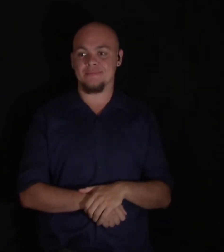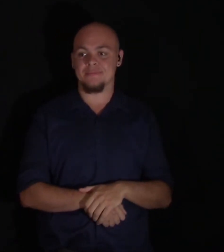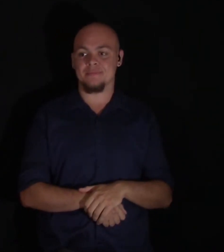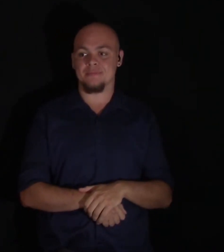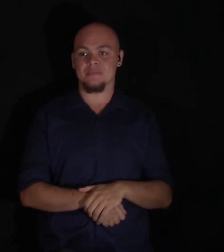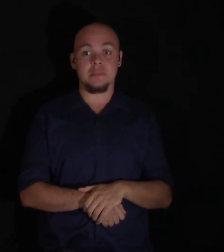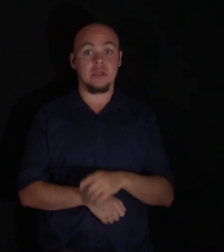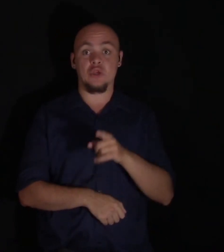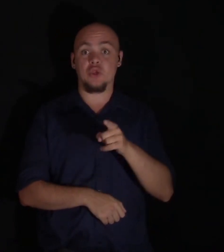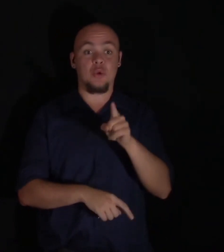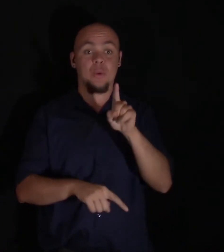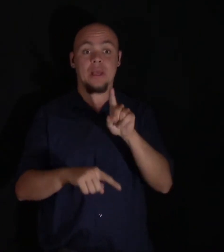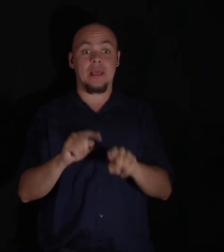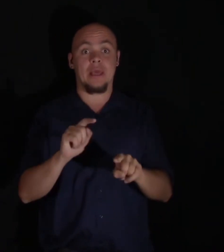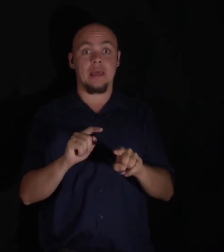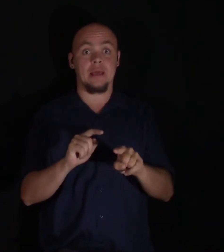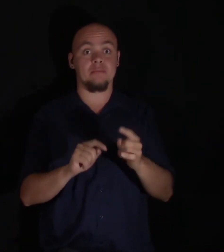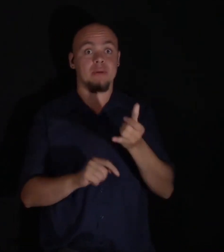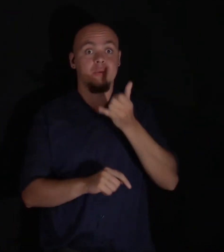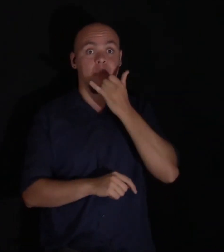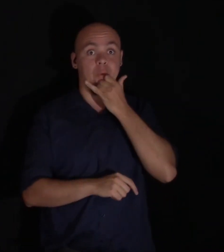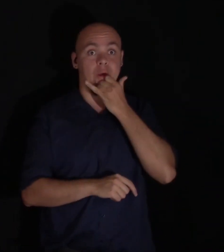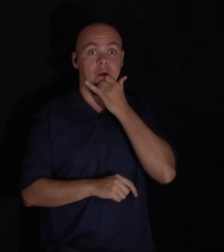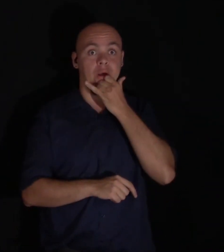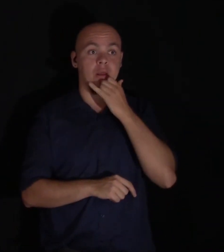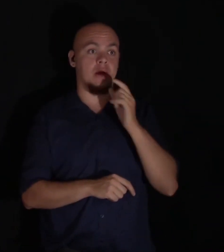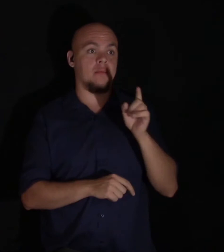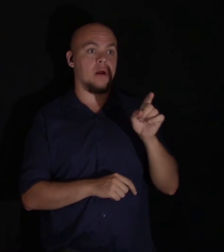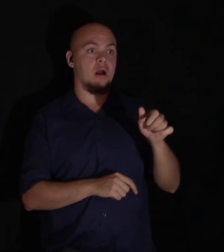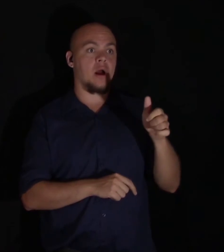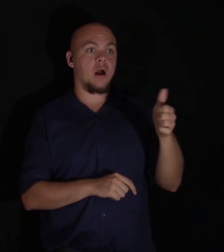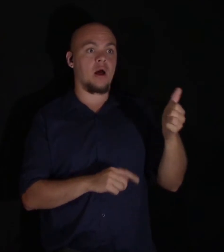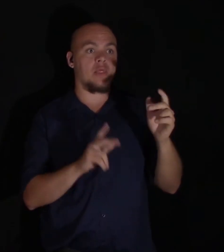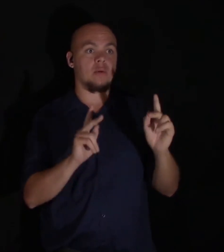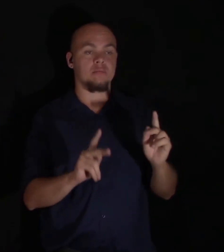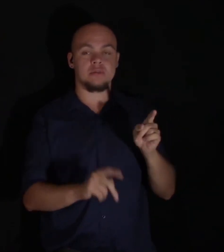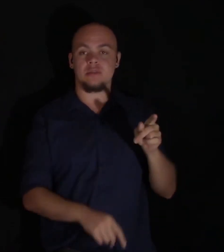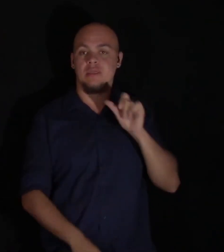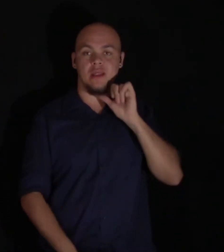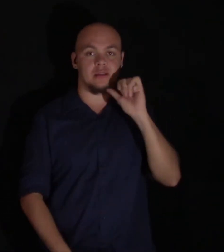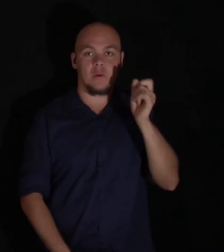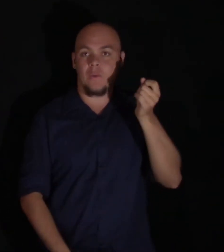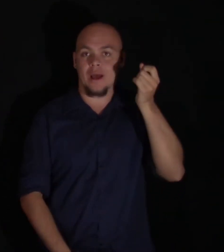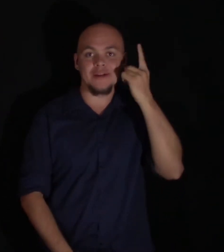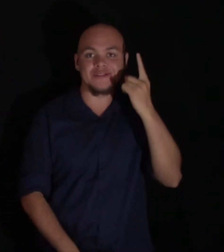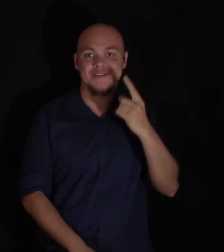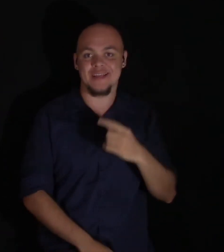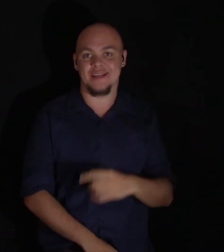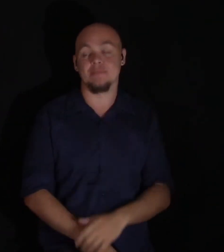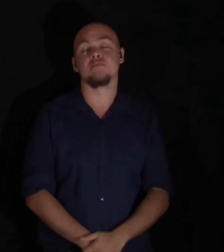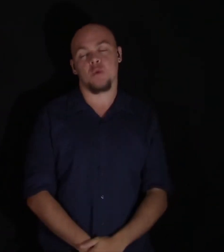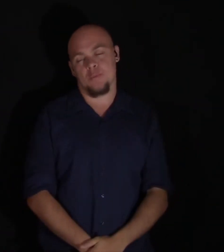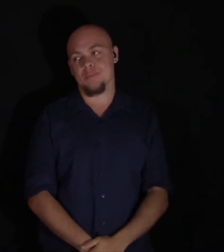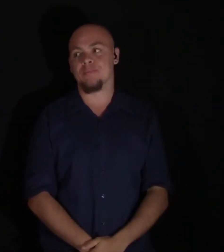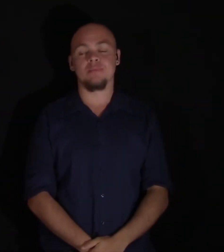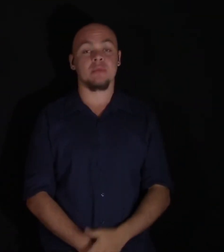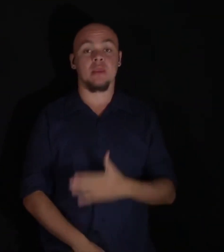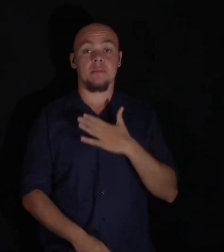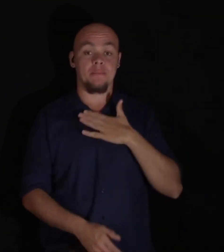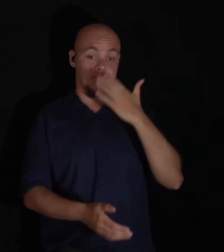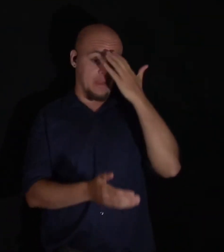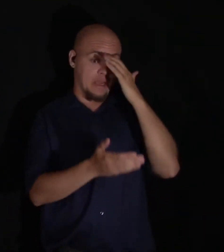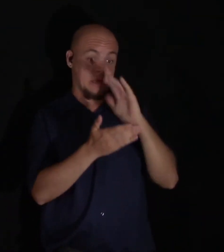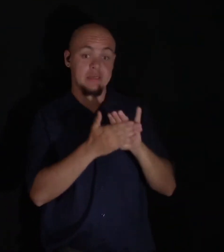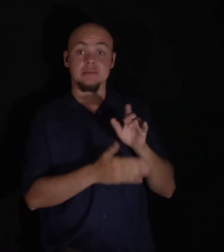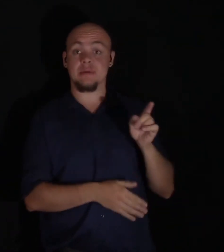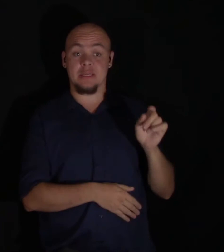be wrong, and yet somehow that other person just doesn't get it. For example, my husband